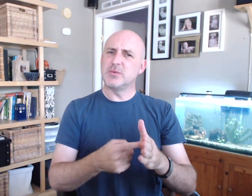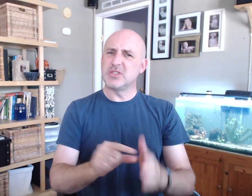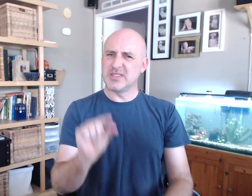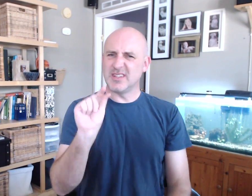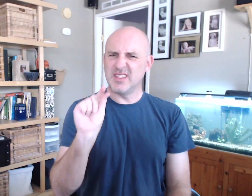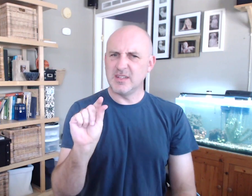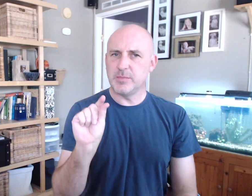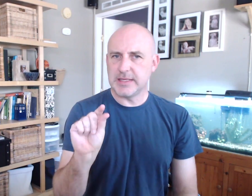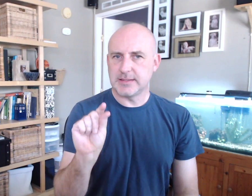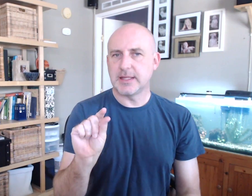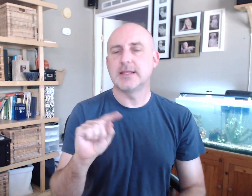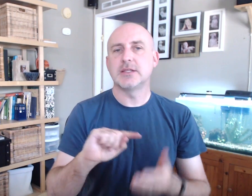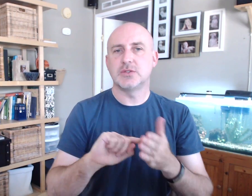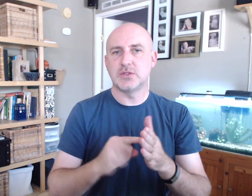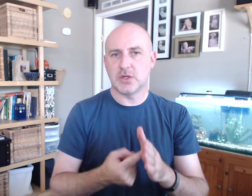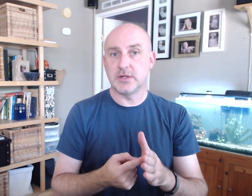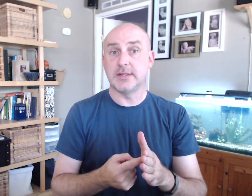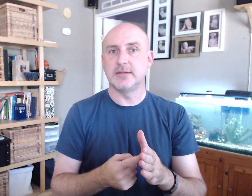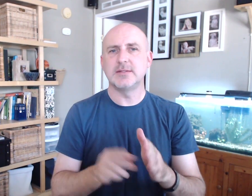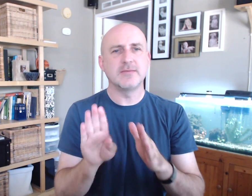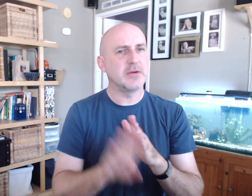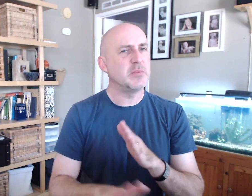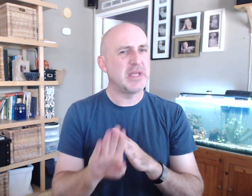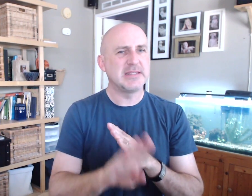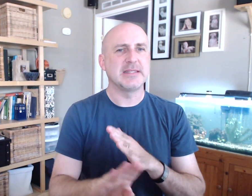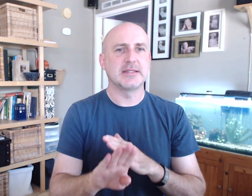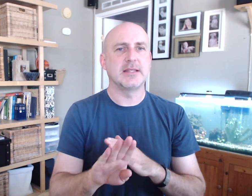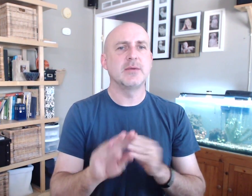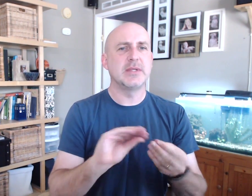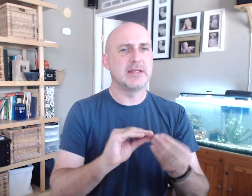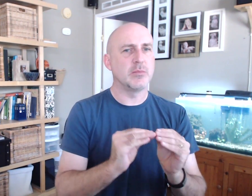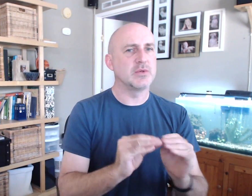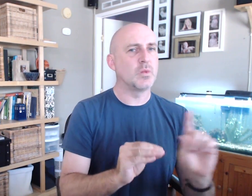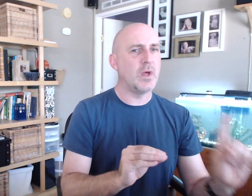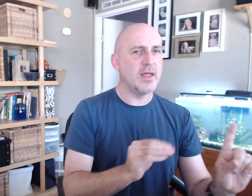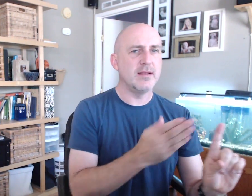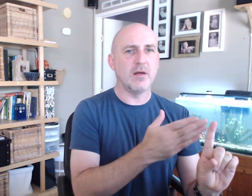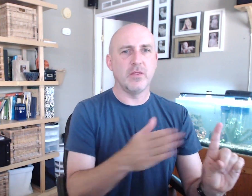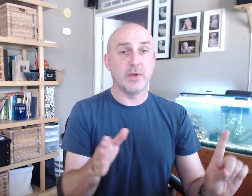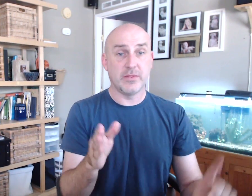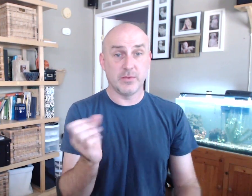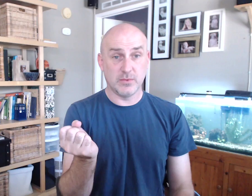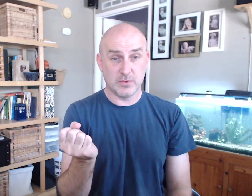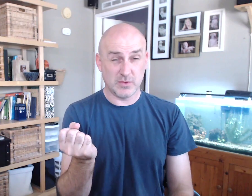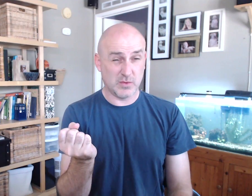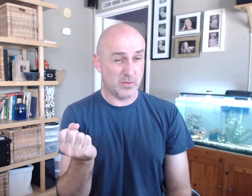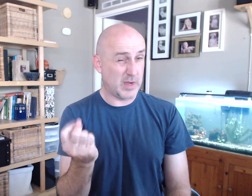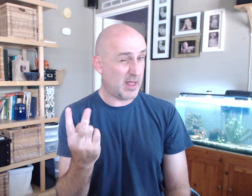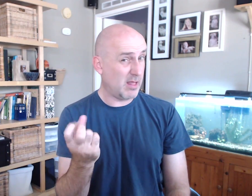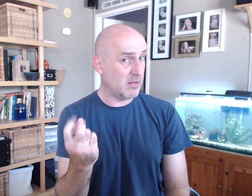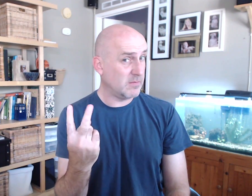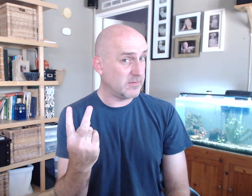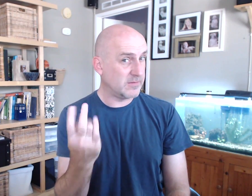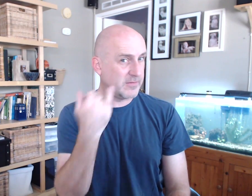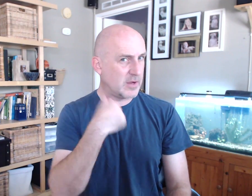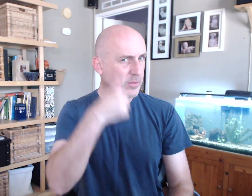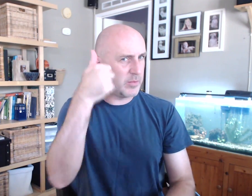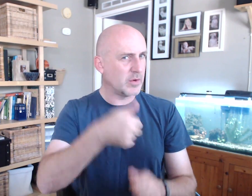just a little bit to kind of get you started, just the very basics. I think we did numbers 1 all the way through 12, if I remember